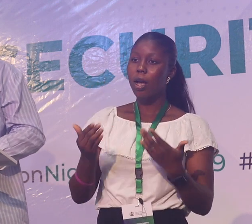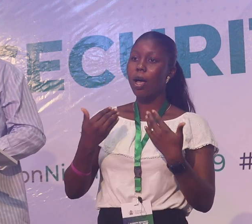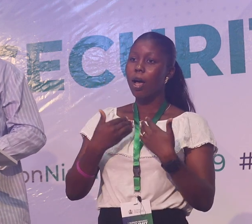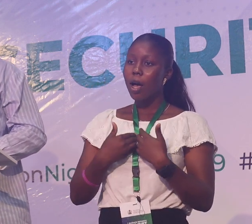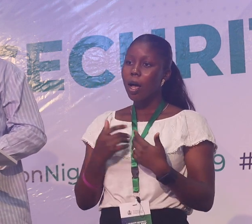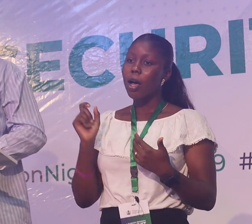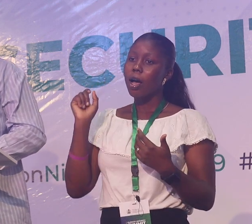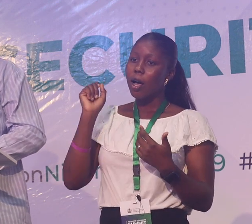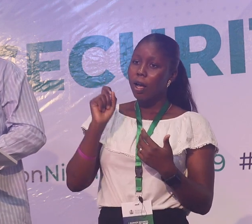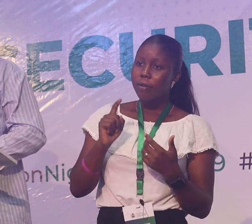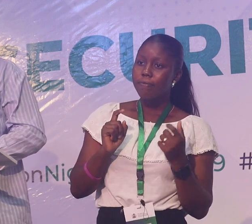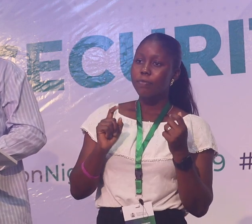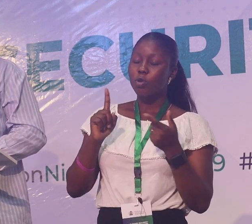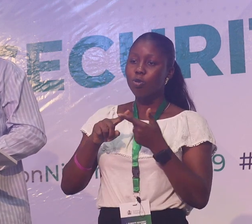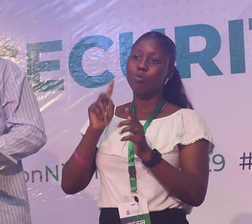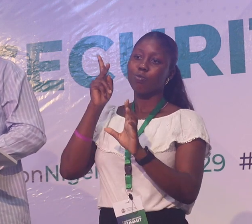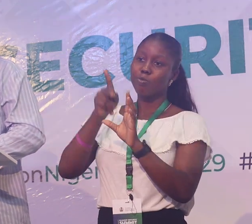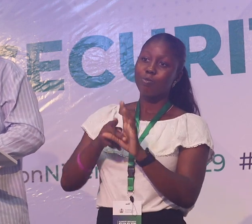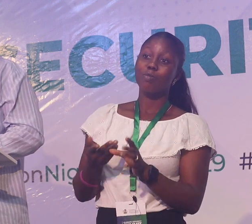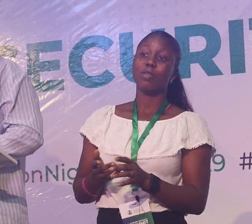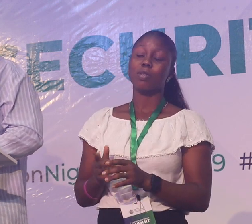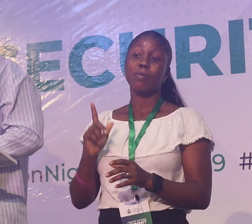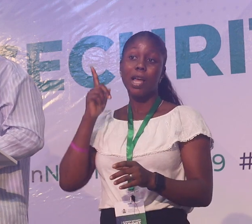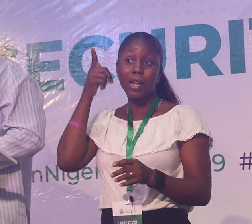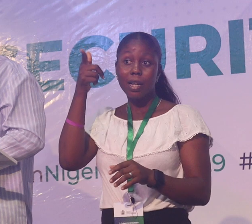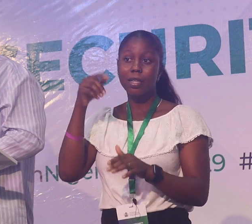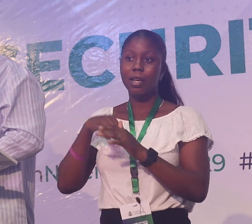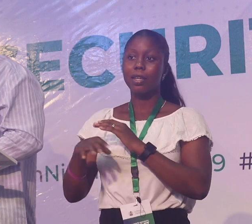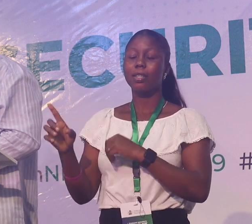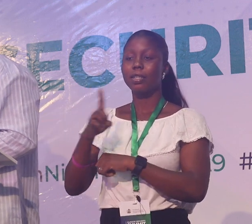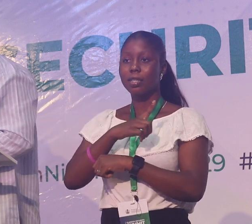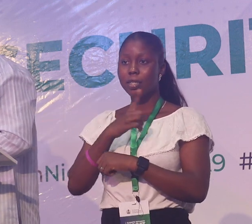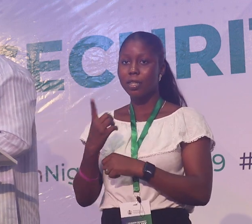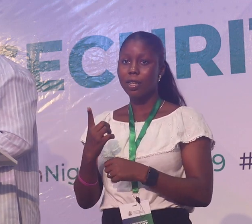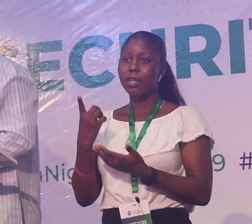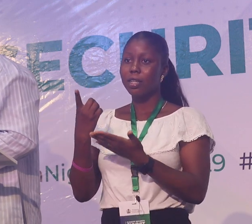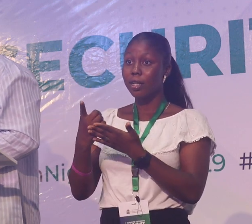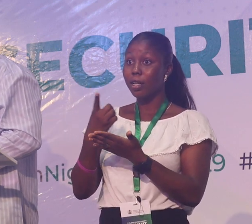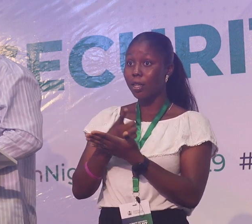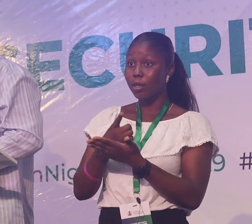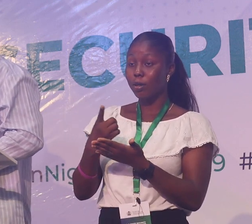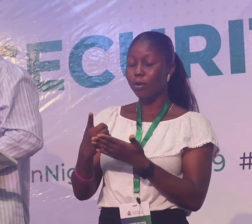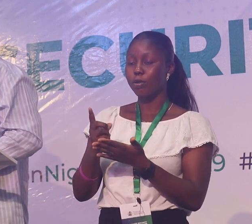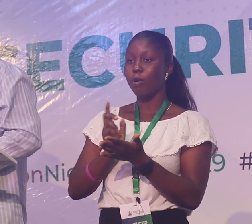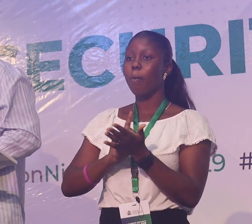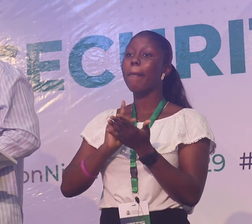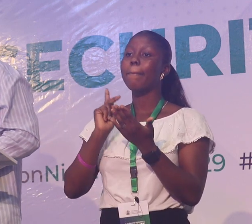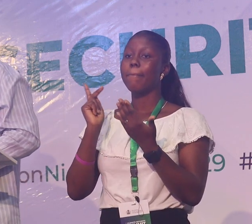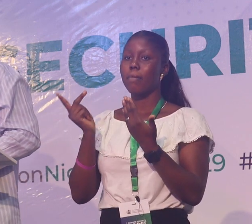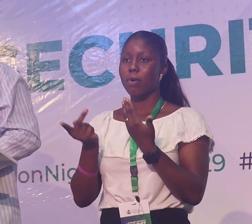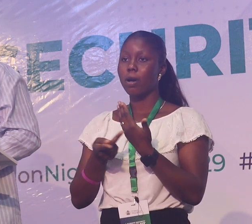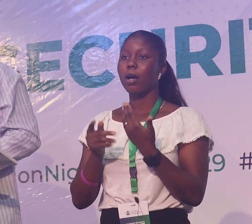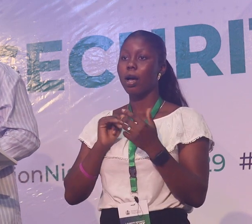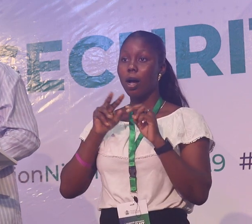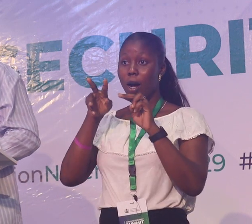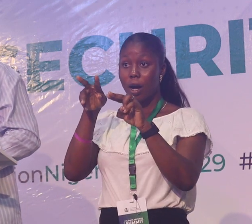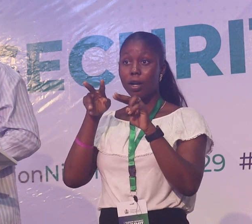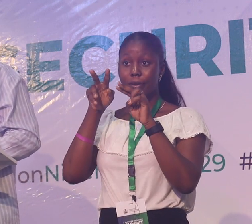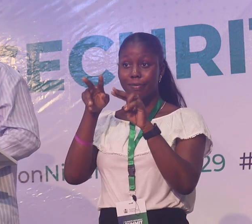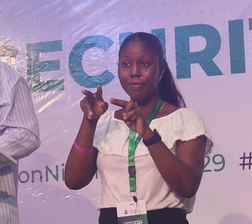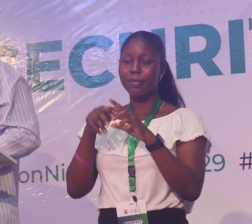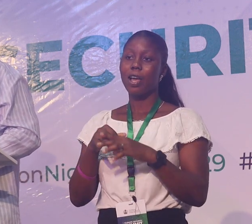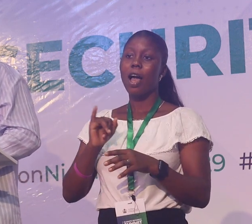to participate later in the day in a discussion program. I look forward to it, but I've been